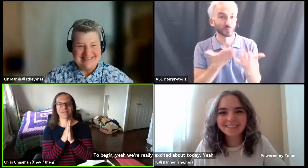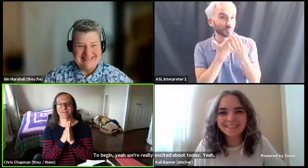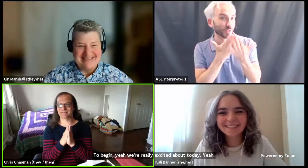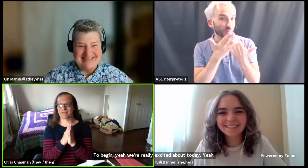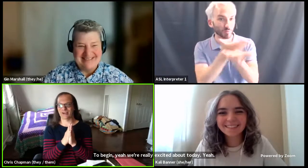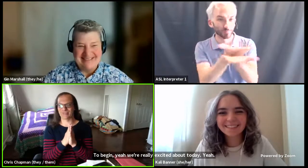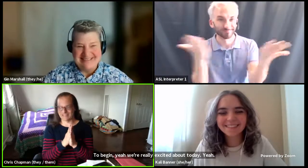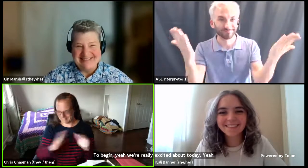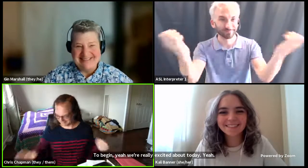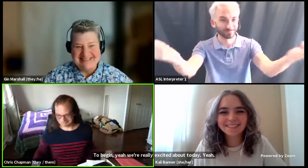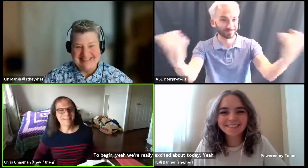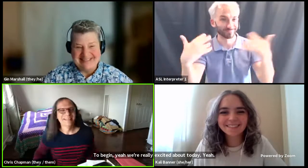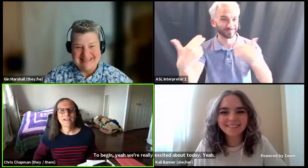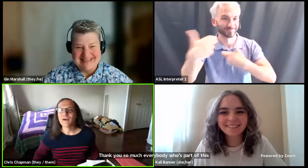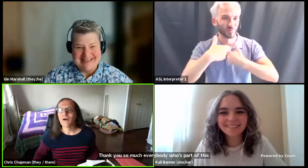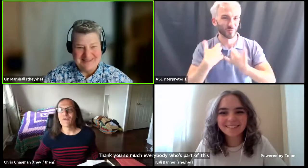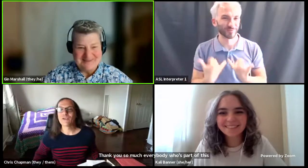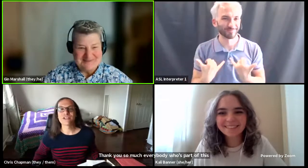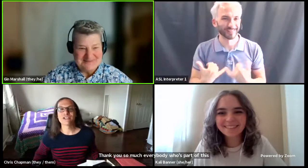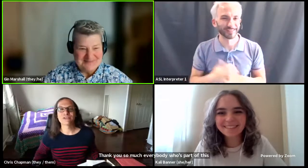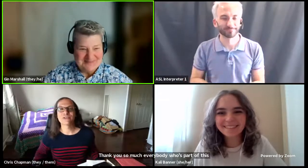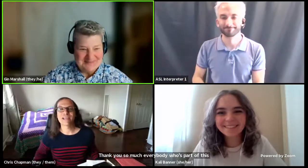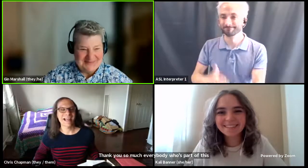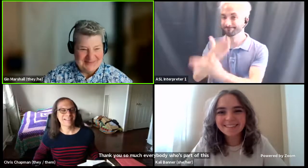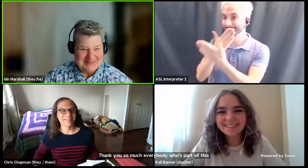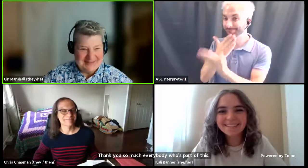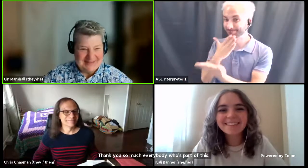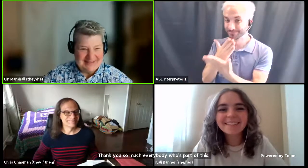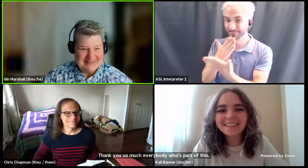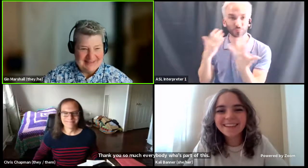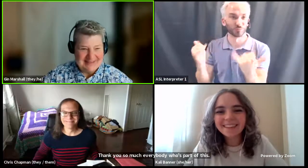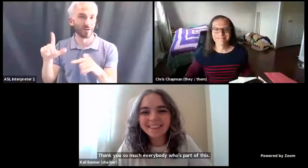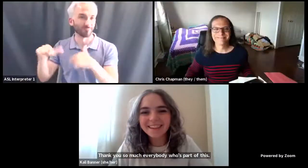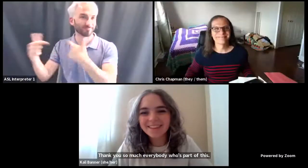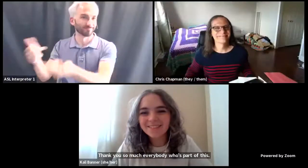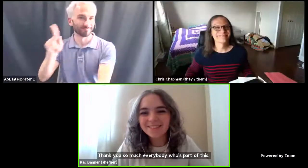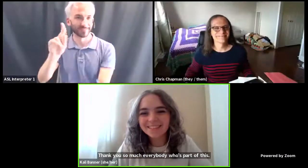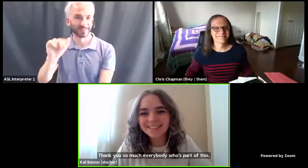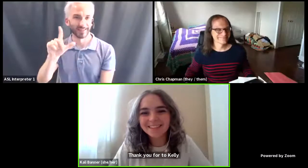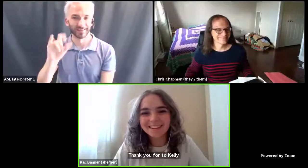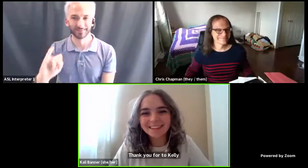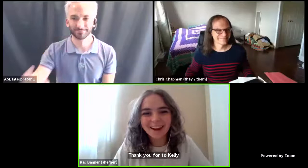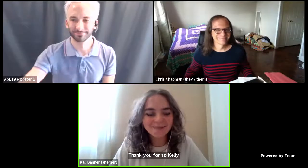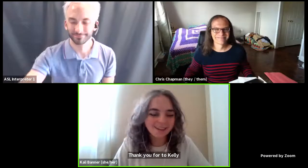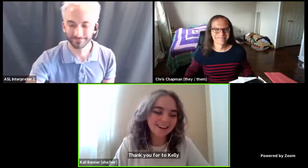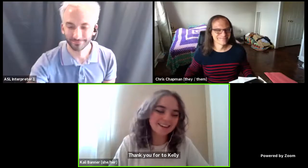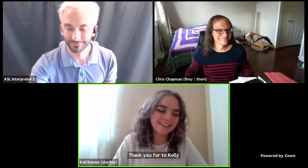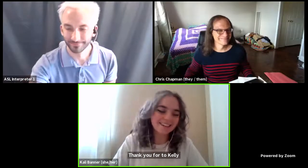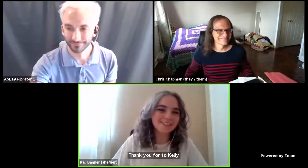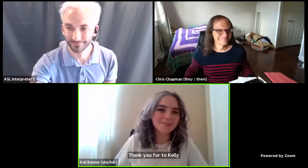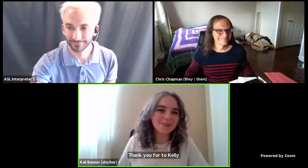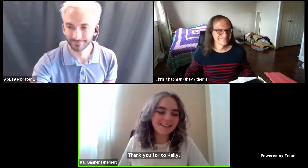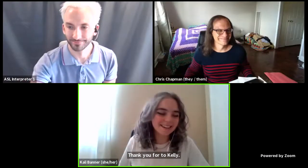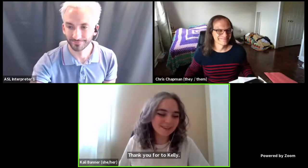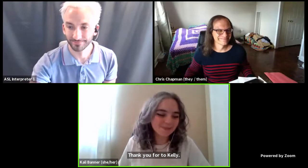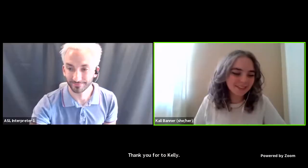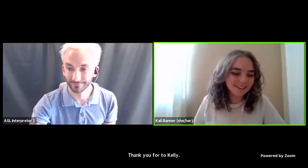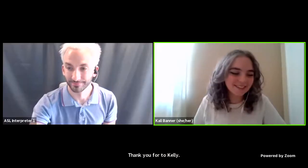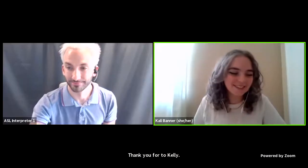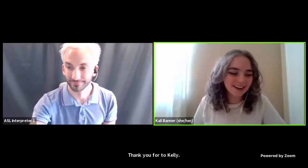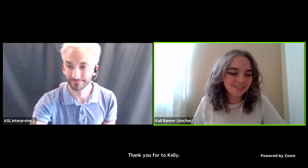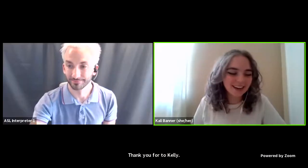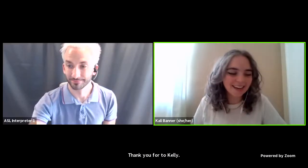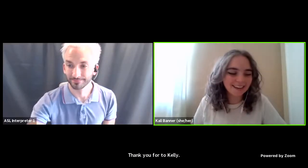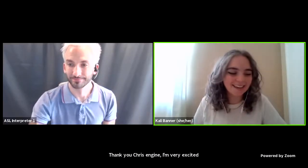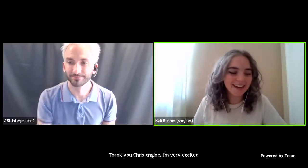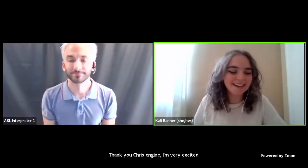everybody who's part of this. Thank you. Over to Callie. Thank you, Chris and Jen. I'm very excited to be here.